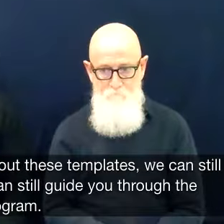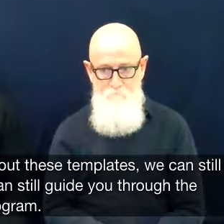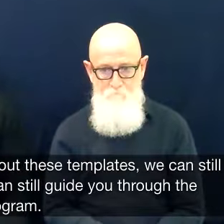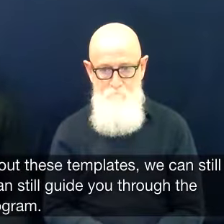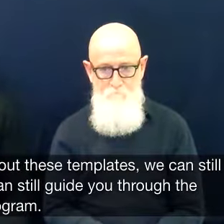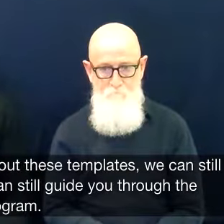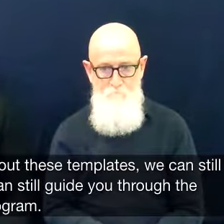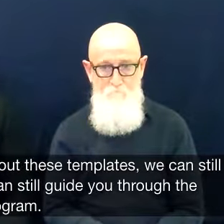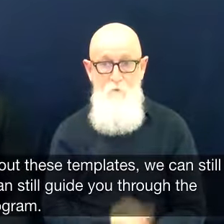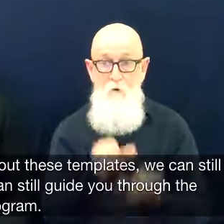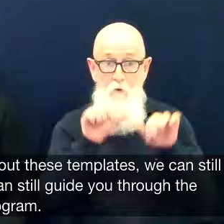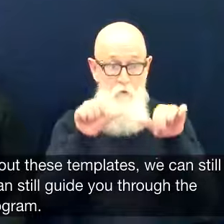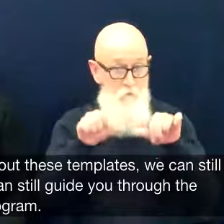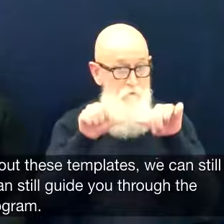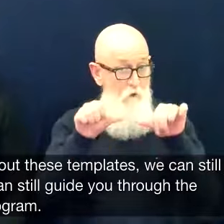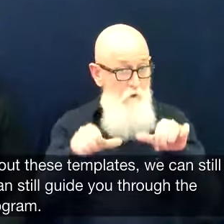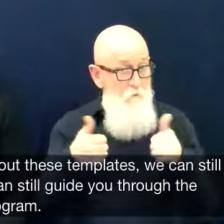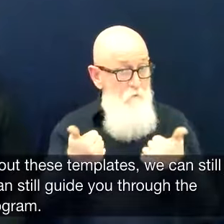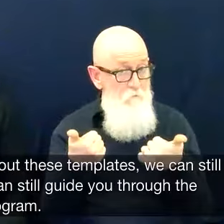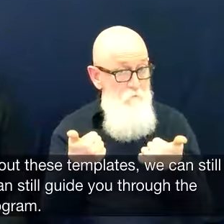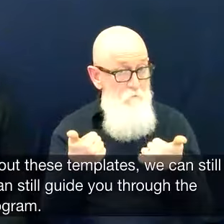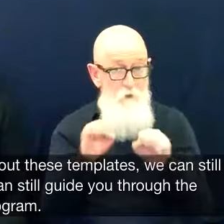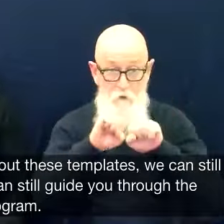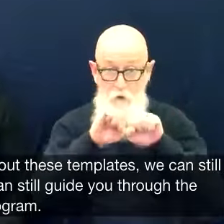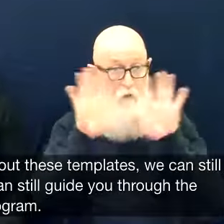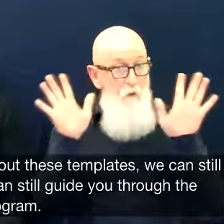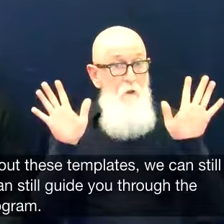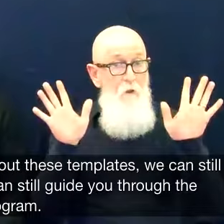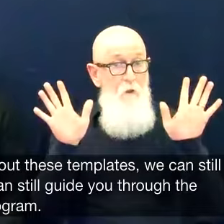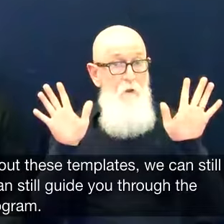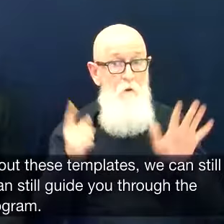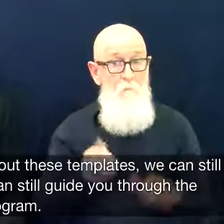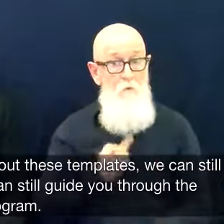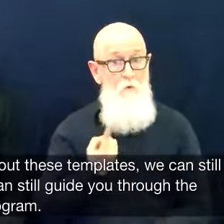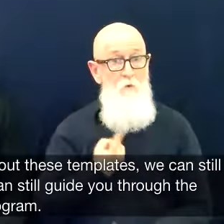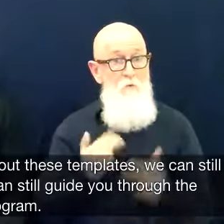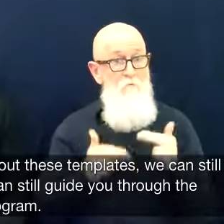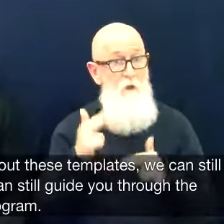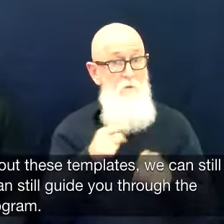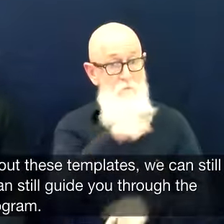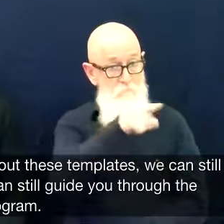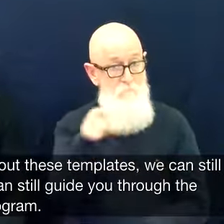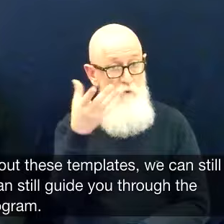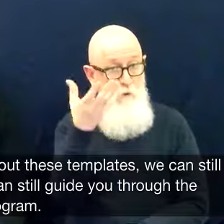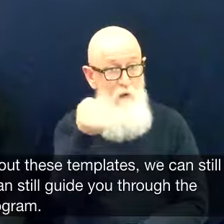So is everyone okay with our personal development plan? Do you have any questions at